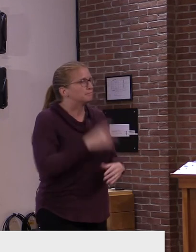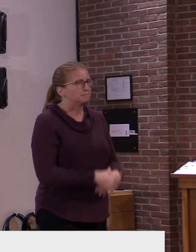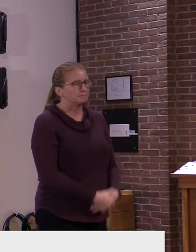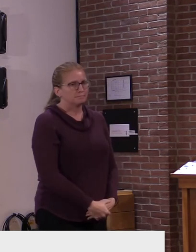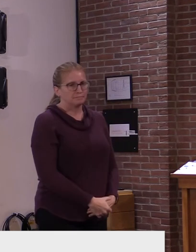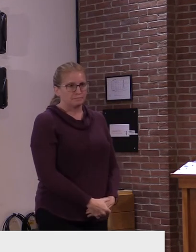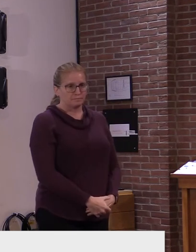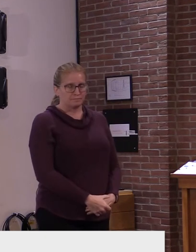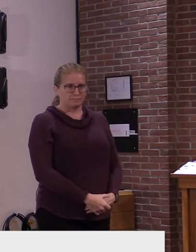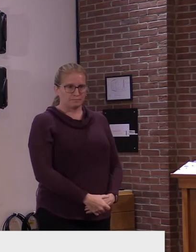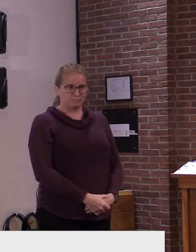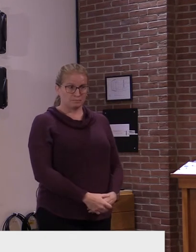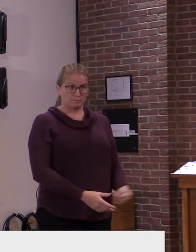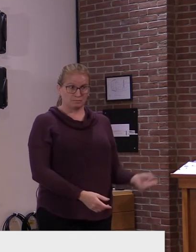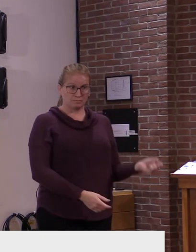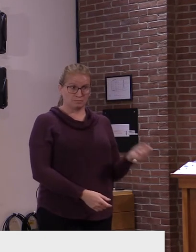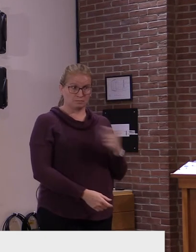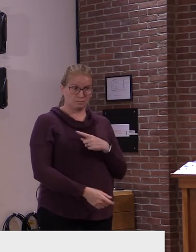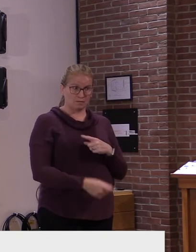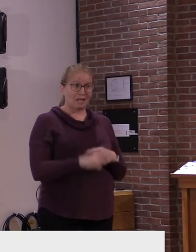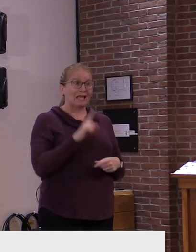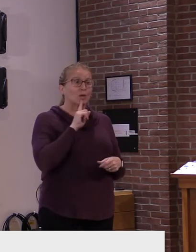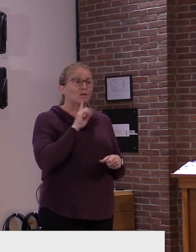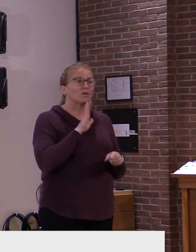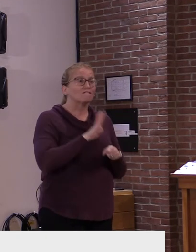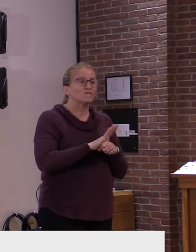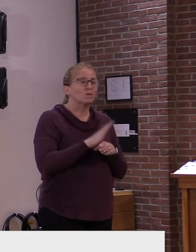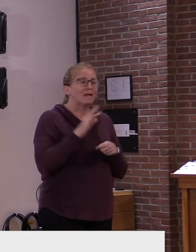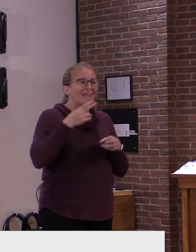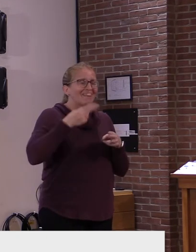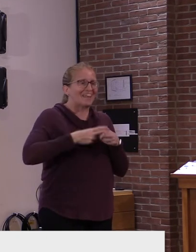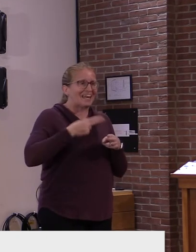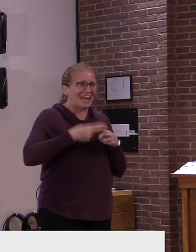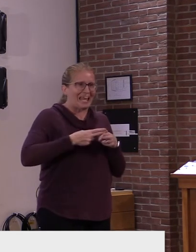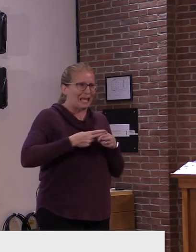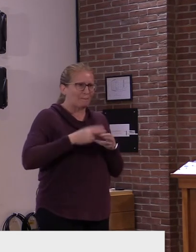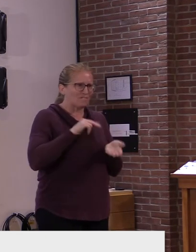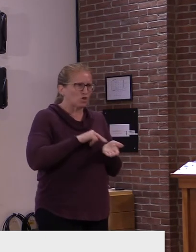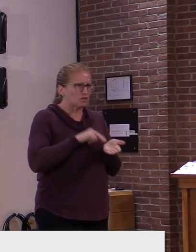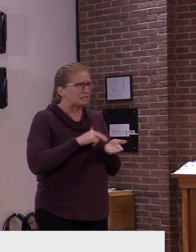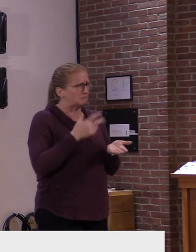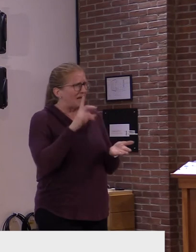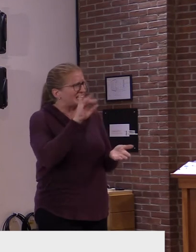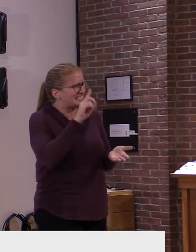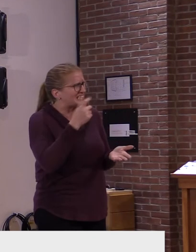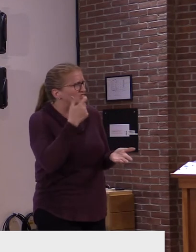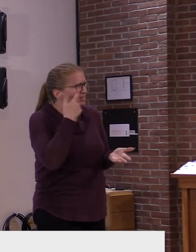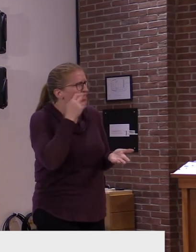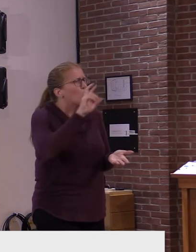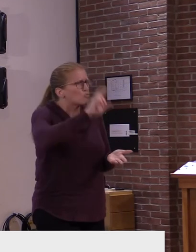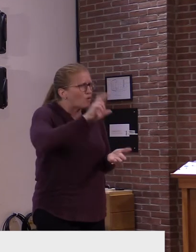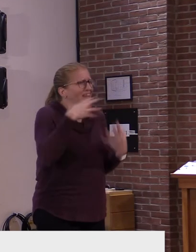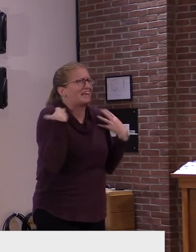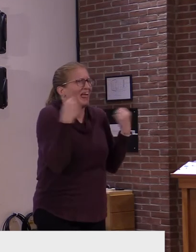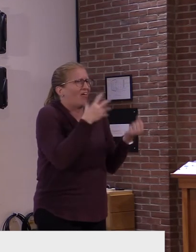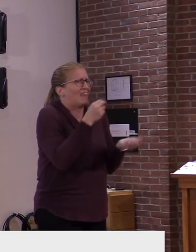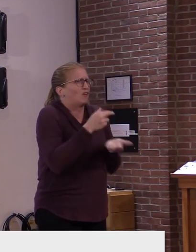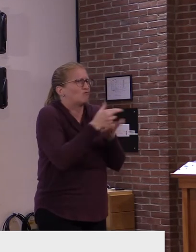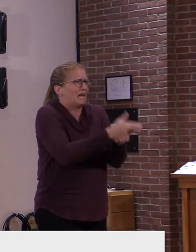can you confirm the name of the nursing care disability yeah i just did uh rutland health and rehab